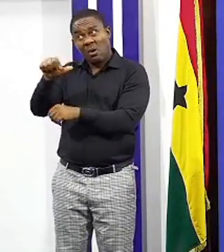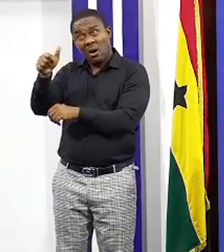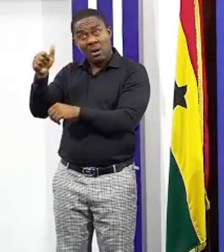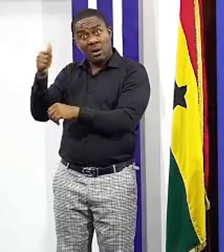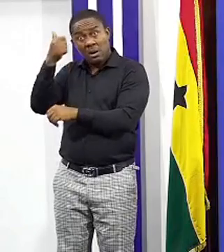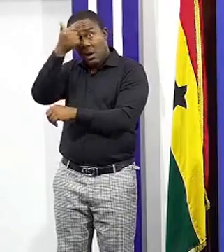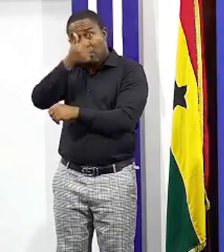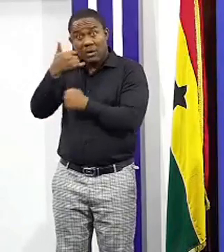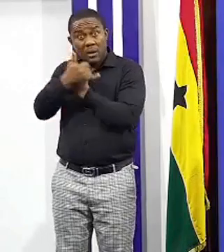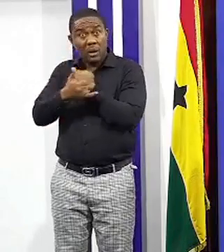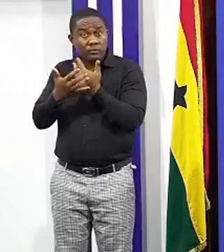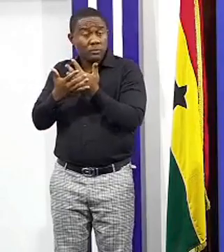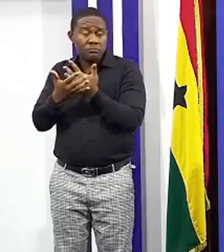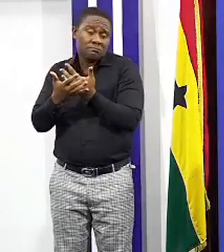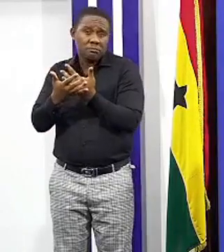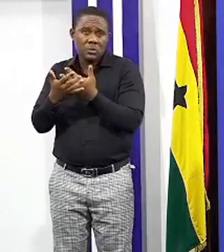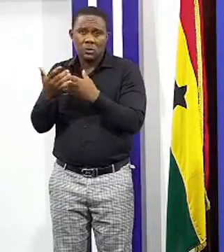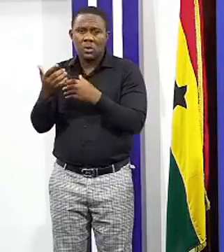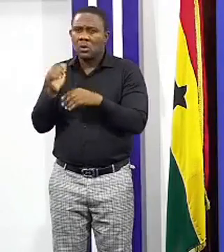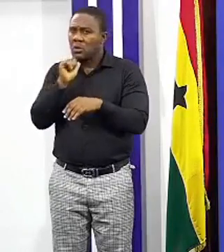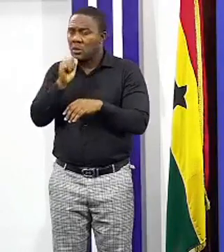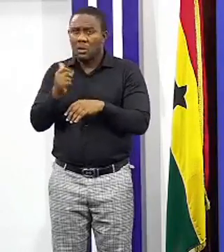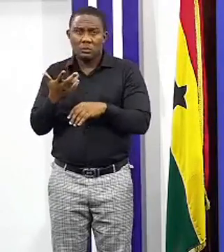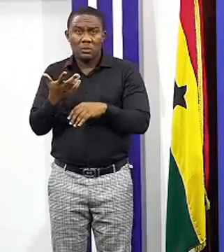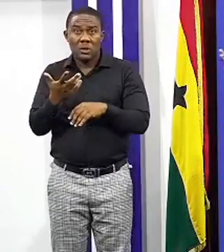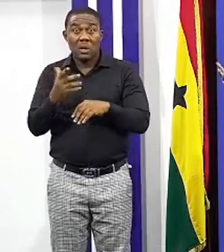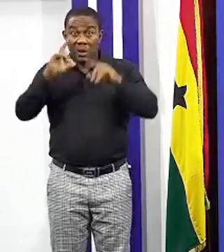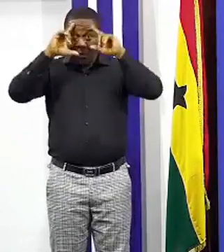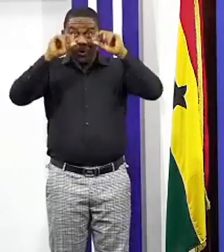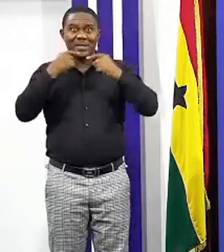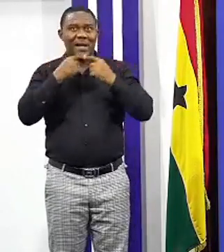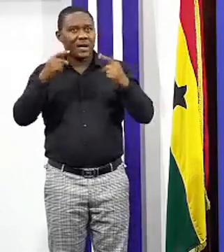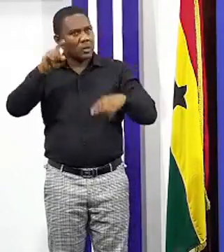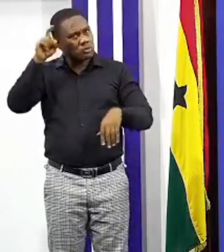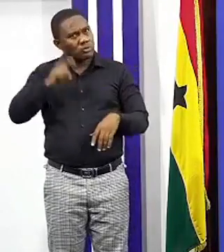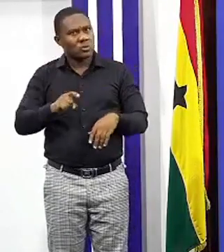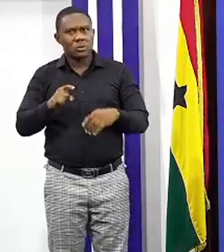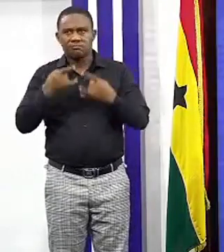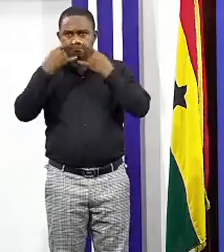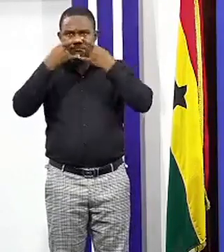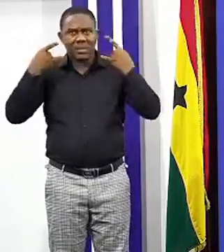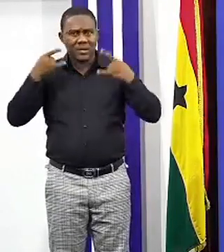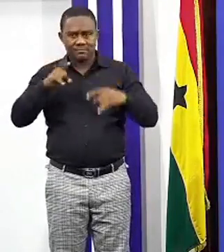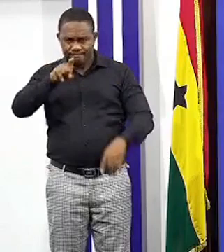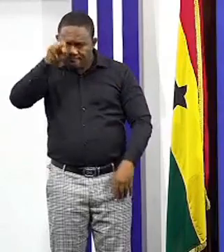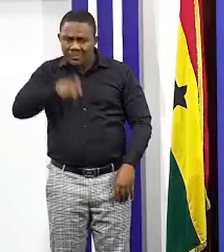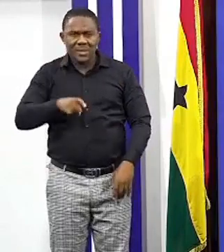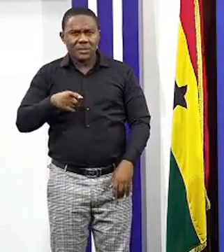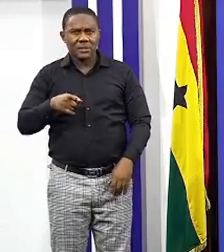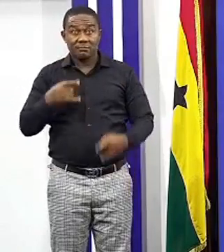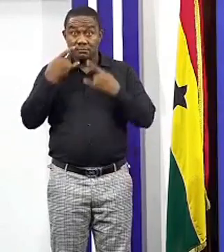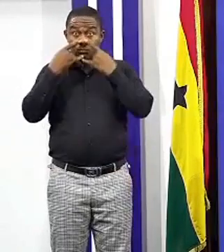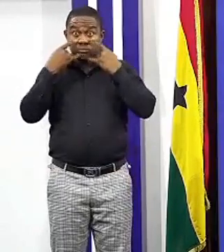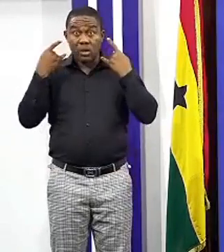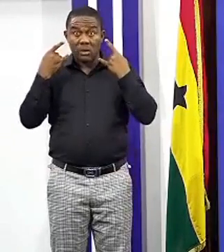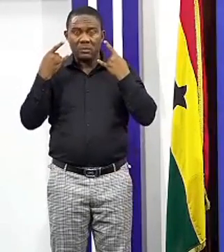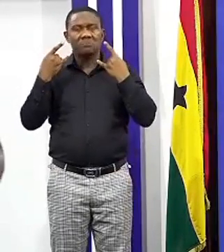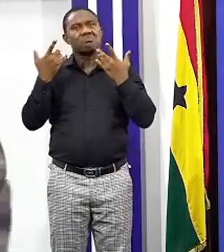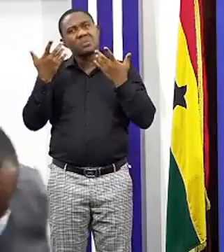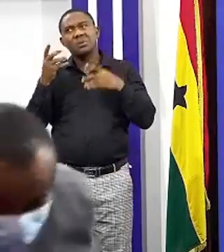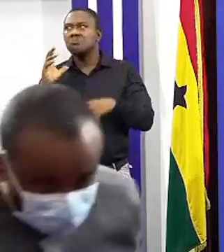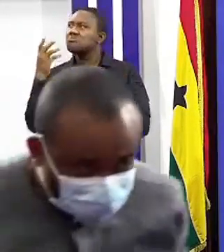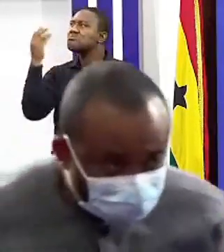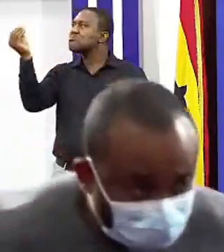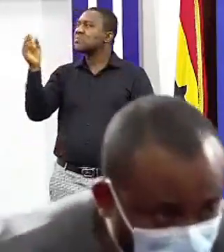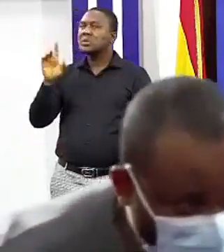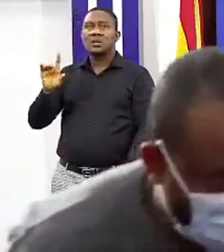President has added more measures, like wearing masks, where everybody here is wearing masks. Because if you wear the mask and you go out, and